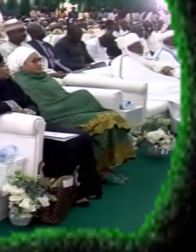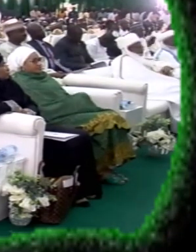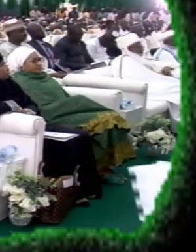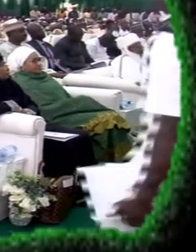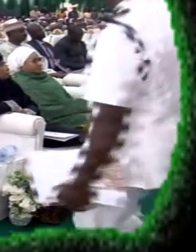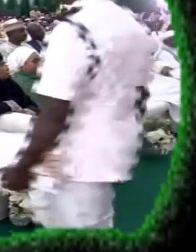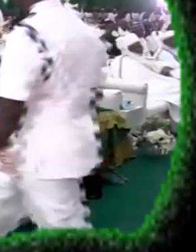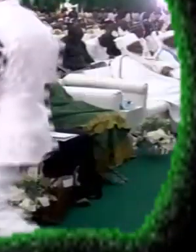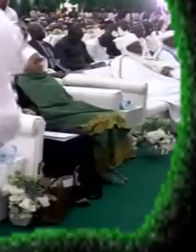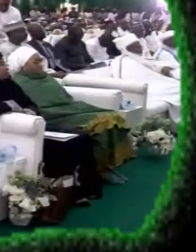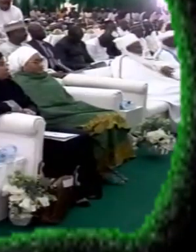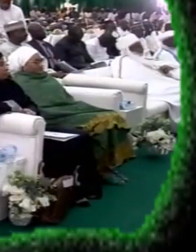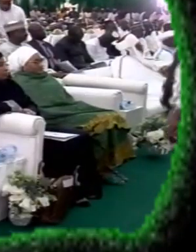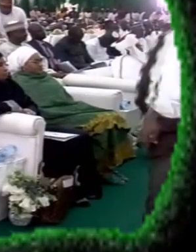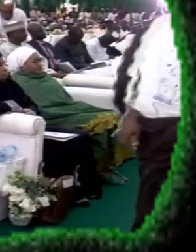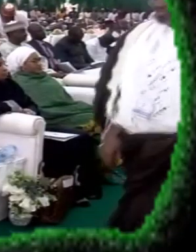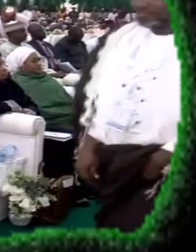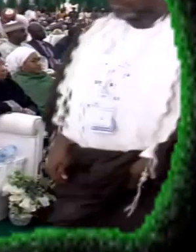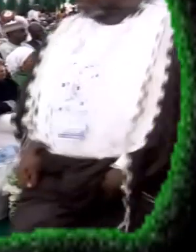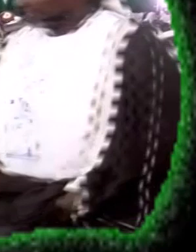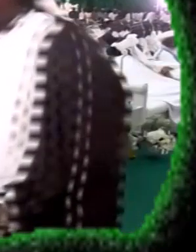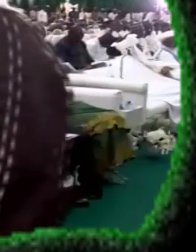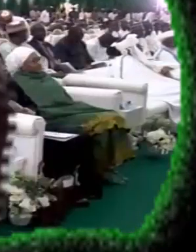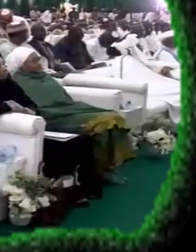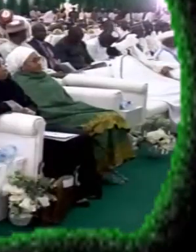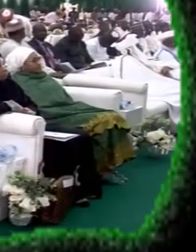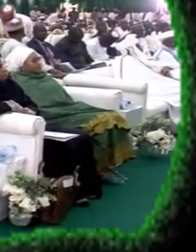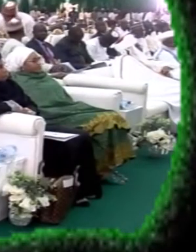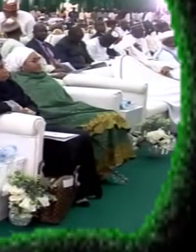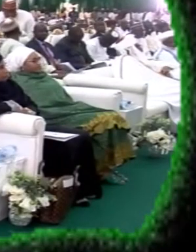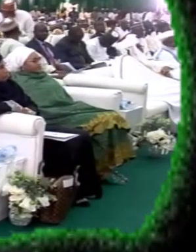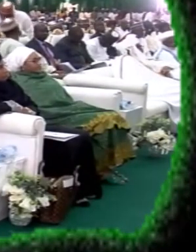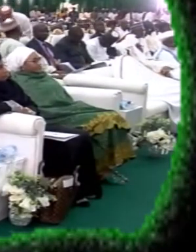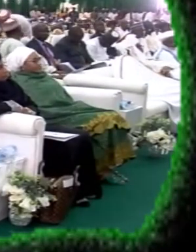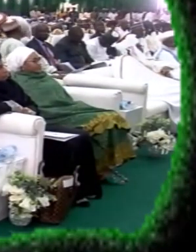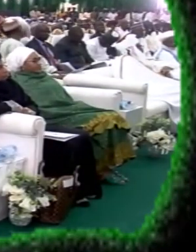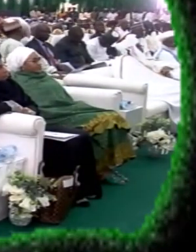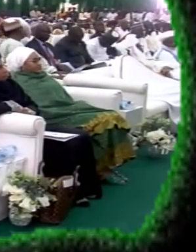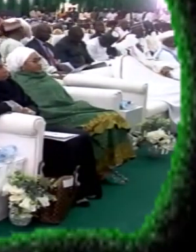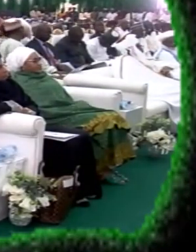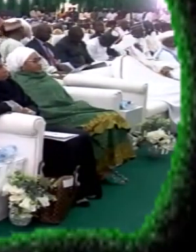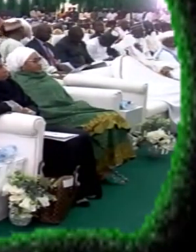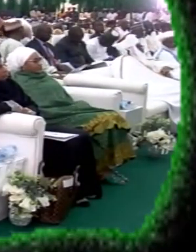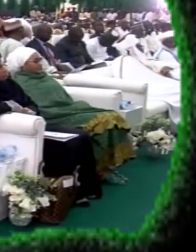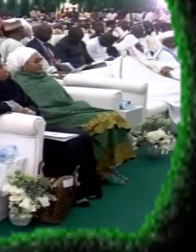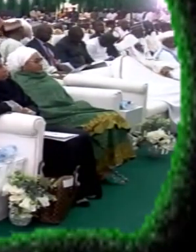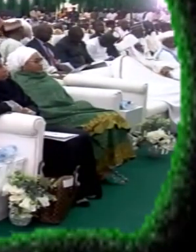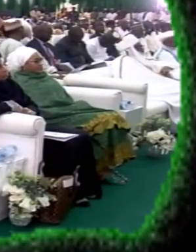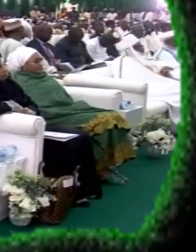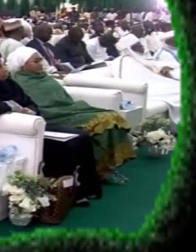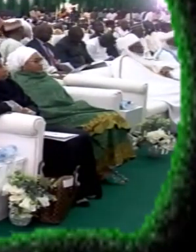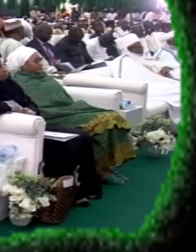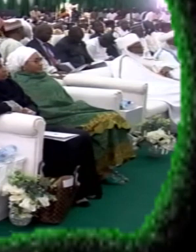distinguished ladies and gentlemen, allow me to stand on the existing protocol, ably established.